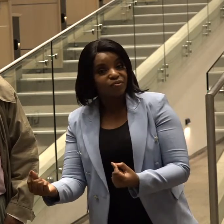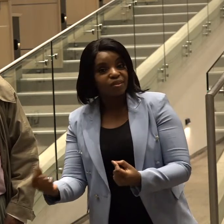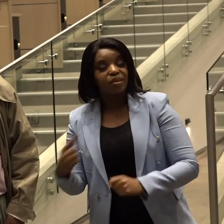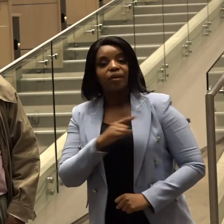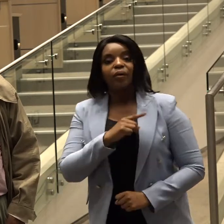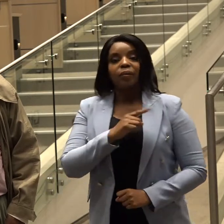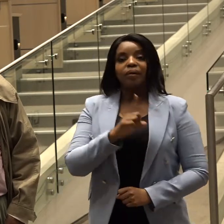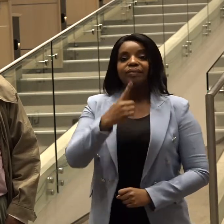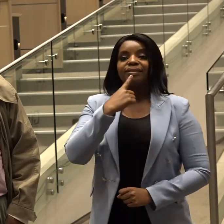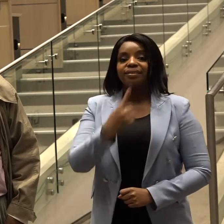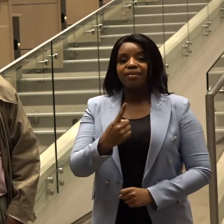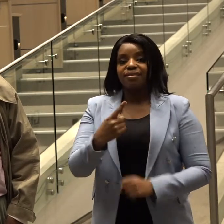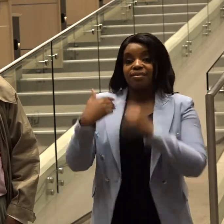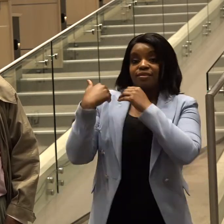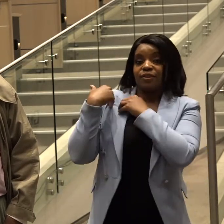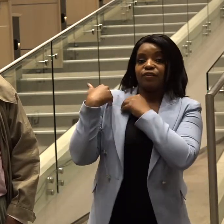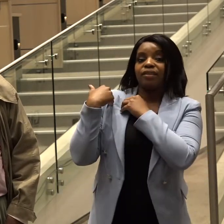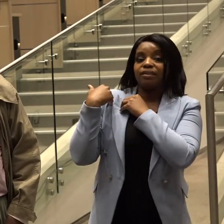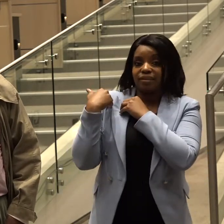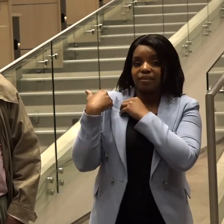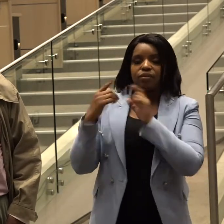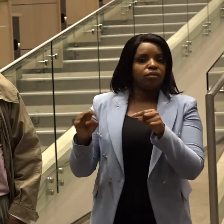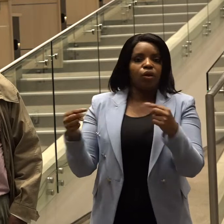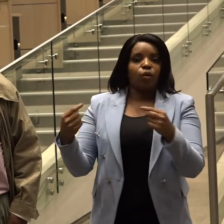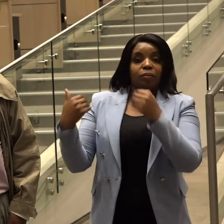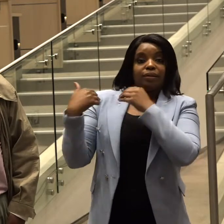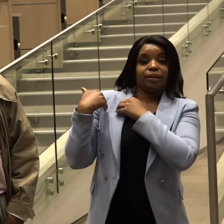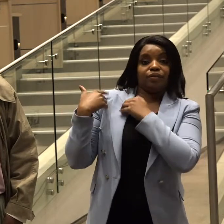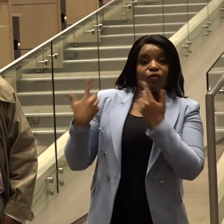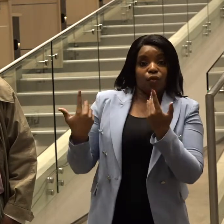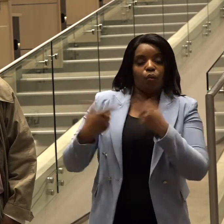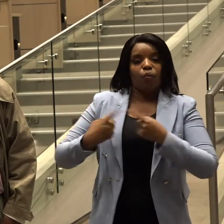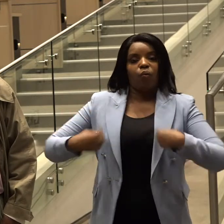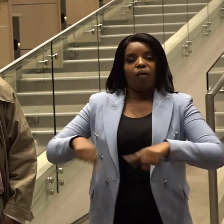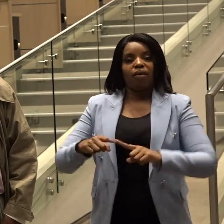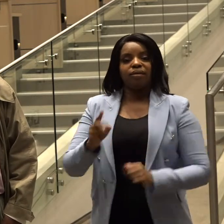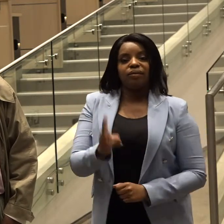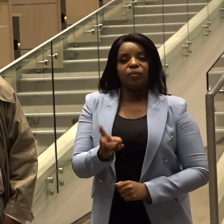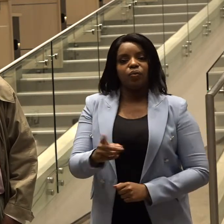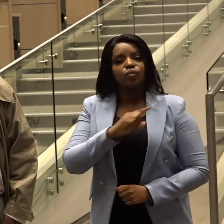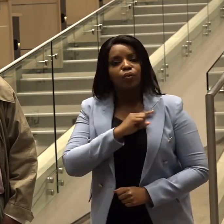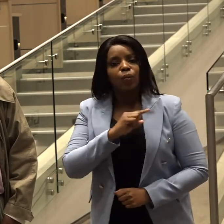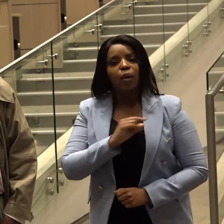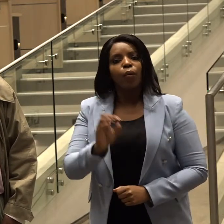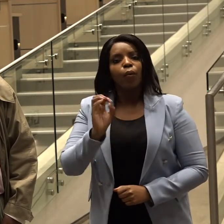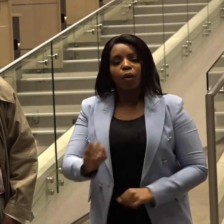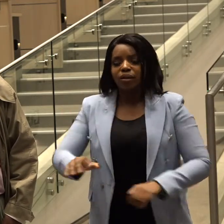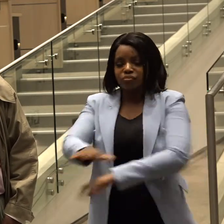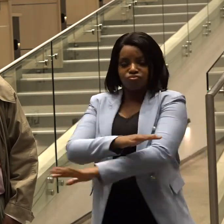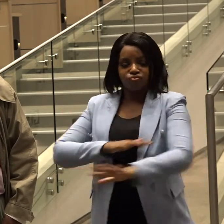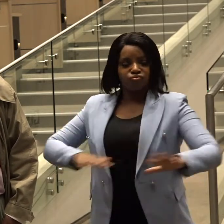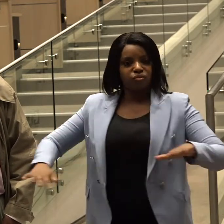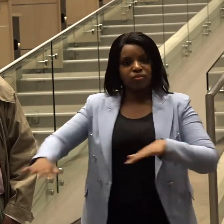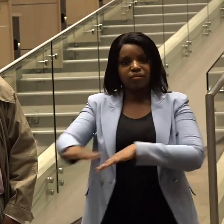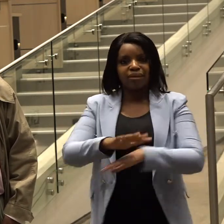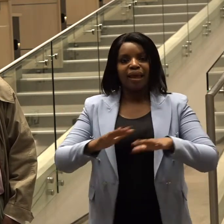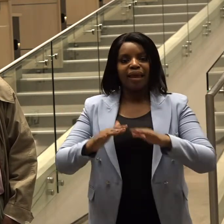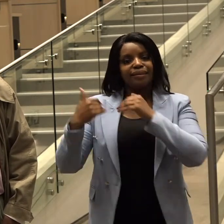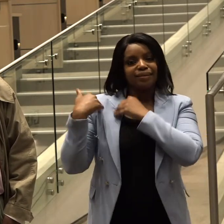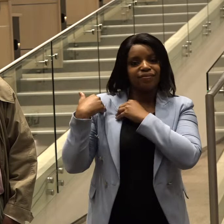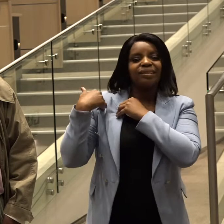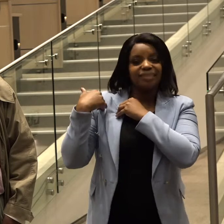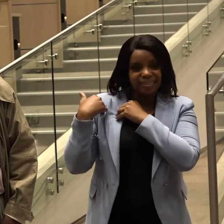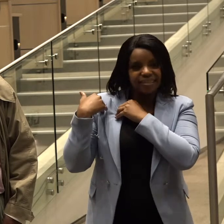about the safety we mustn't talk about the safety for us as well we're talking about the there's a rail safety as well the damage of the estate